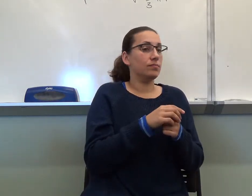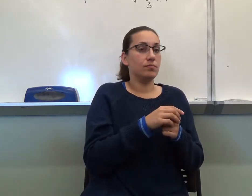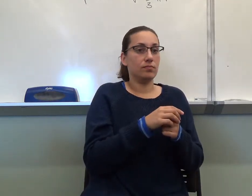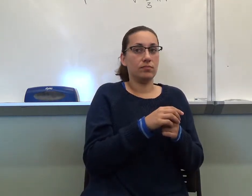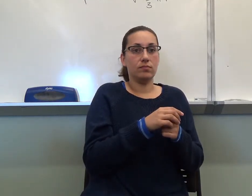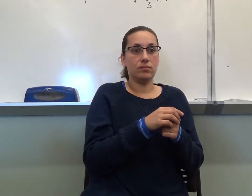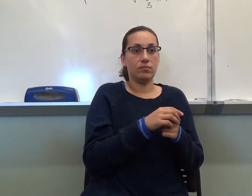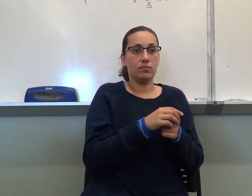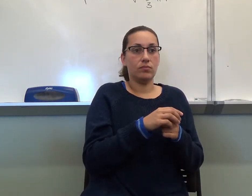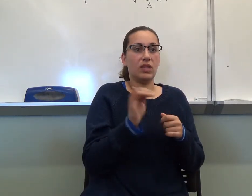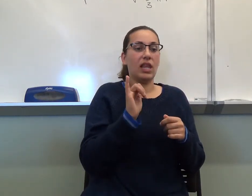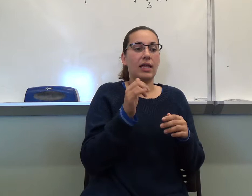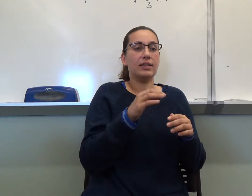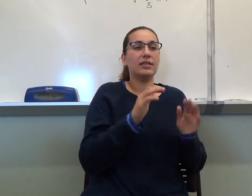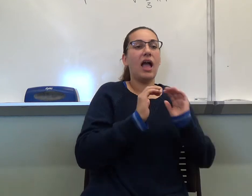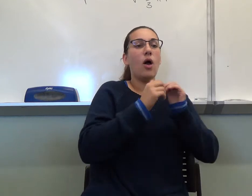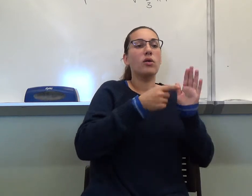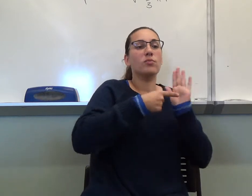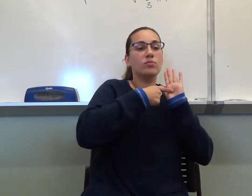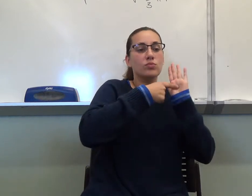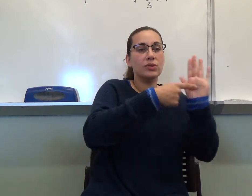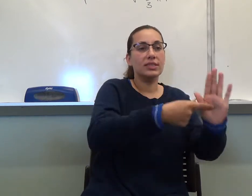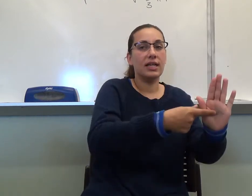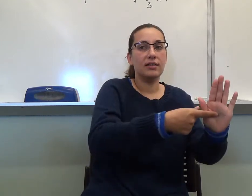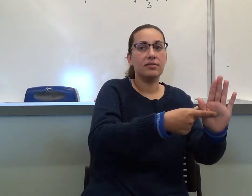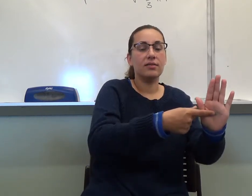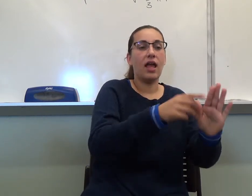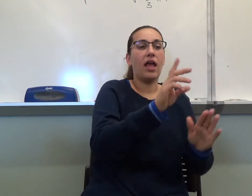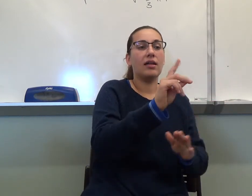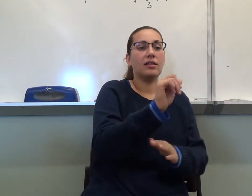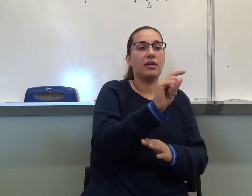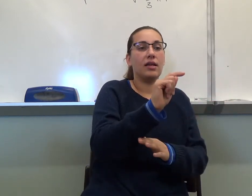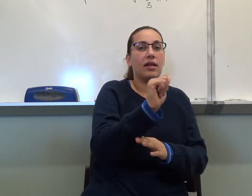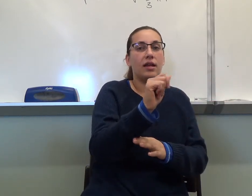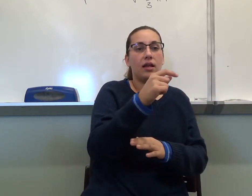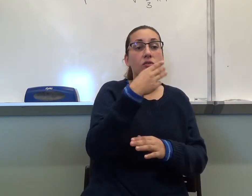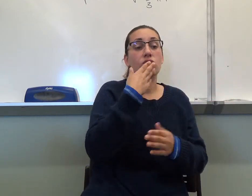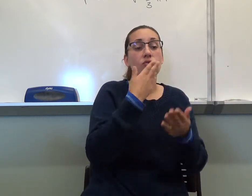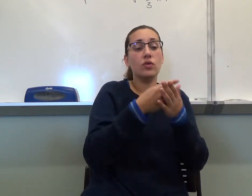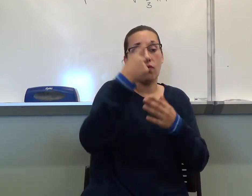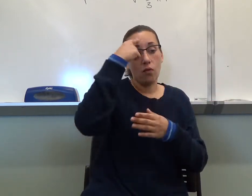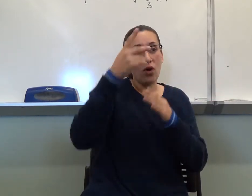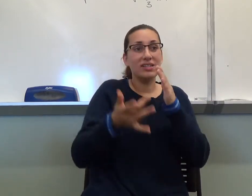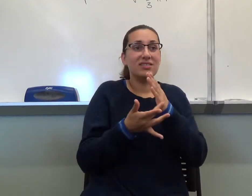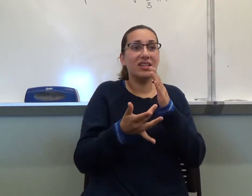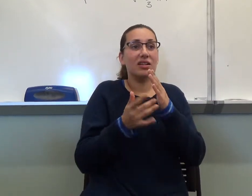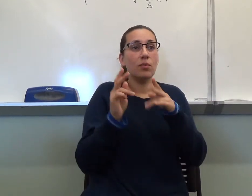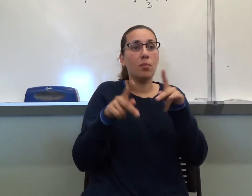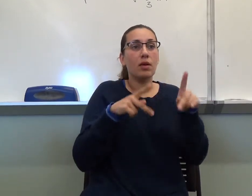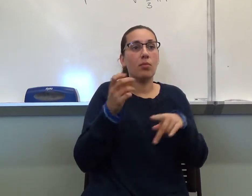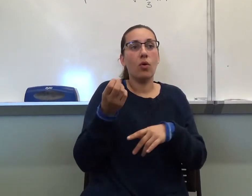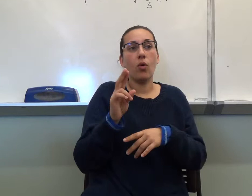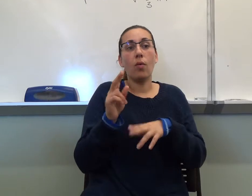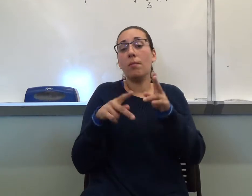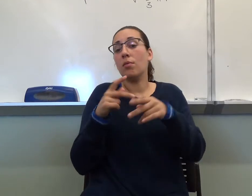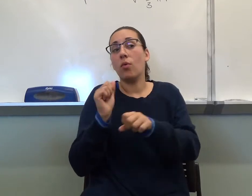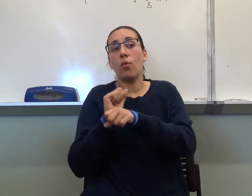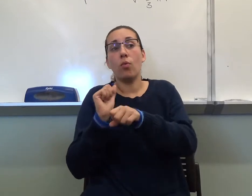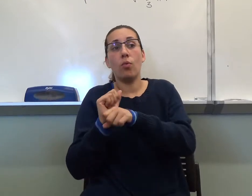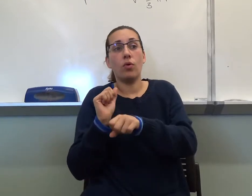way of presenting data that would be good for technical people or people who maybe are working behind the scenes in a